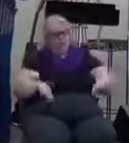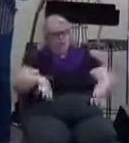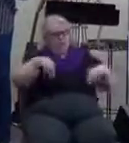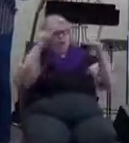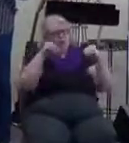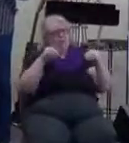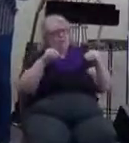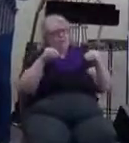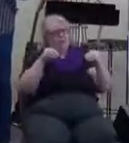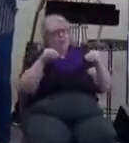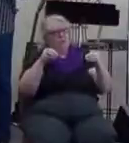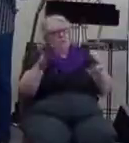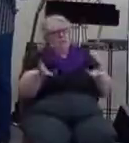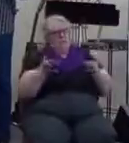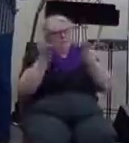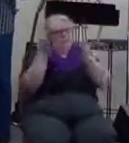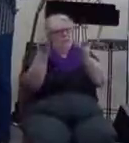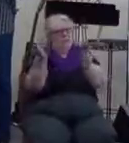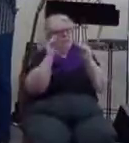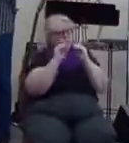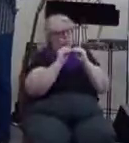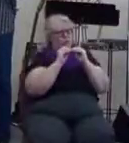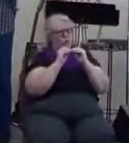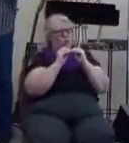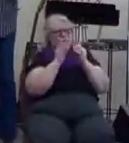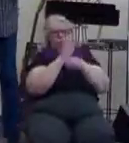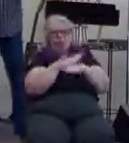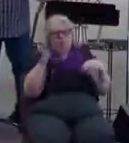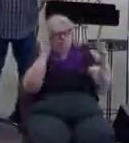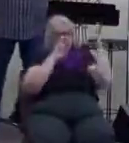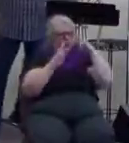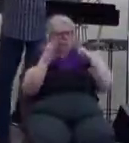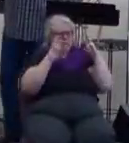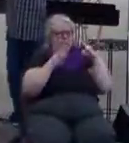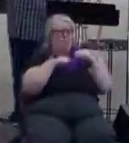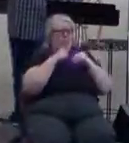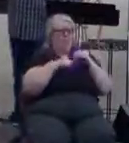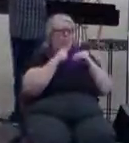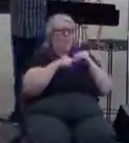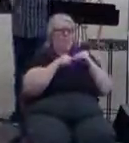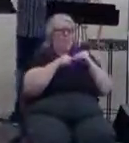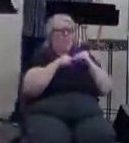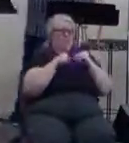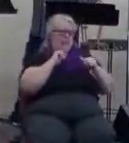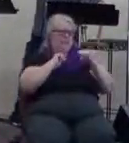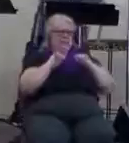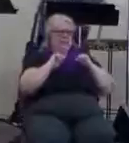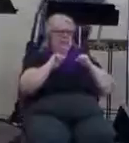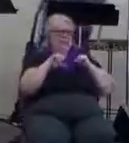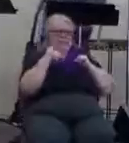to the next level. Don't worry about being somebody else.